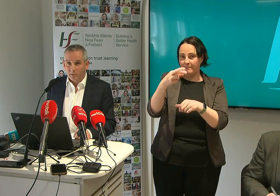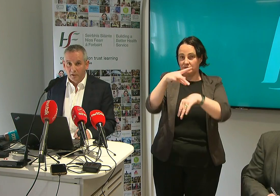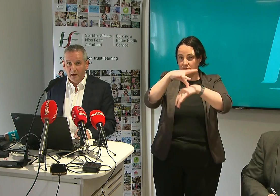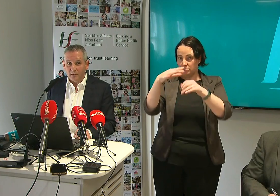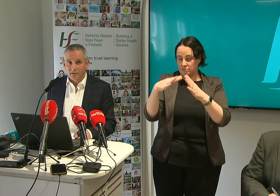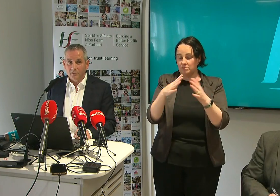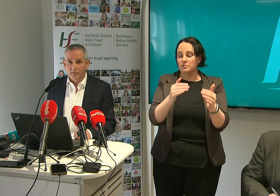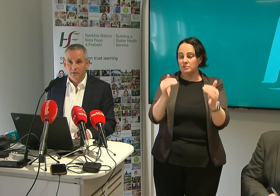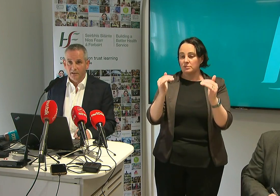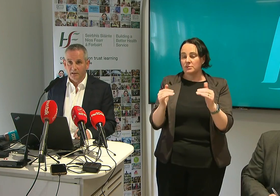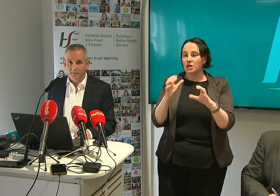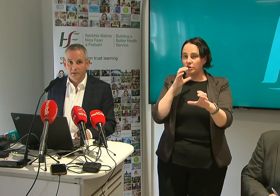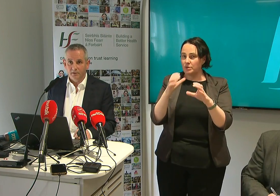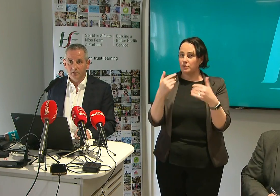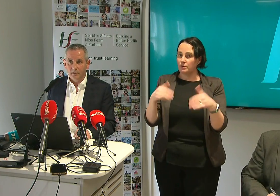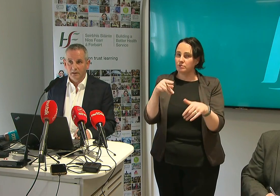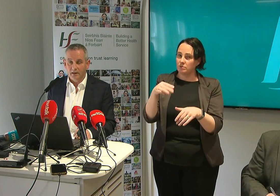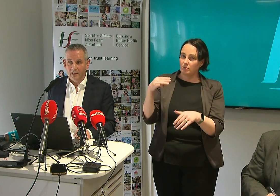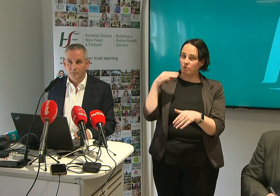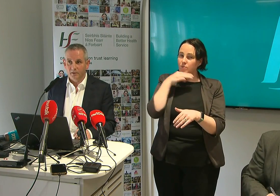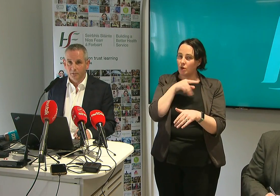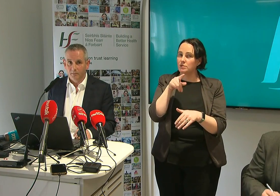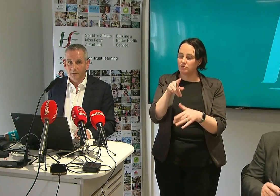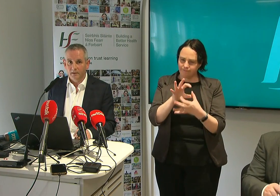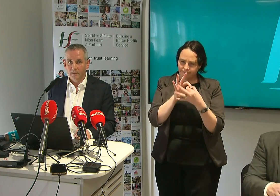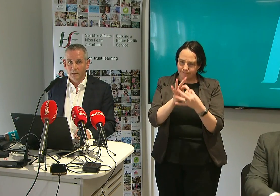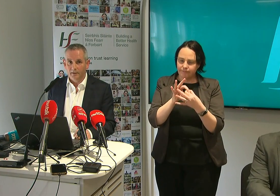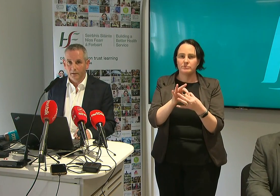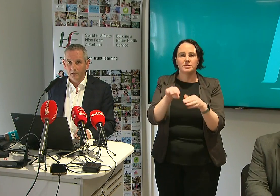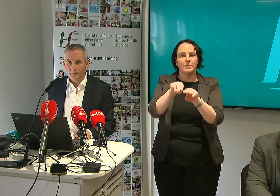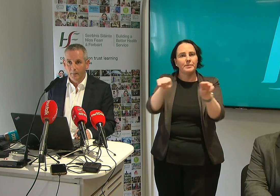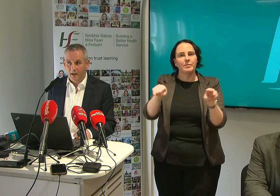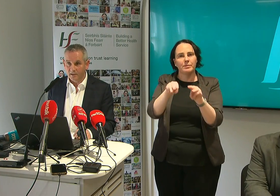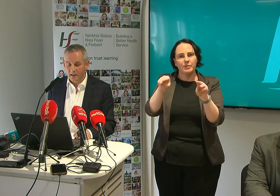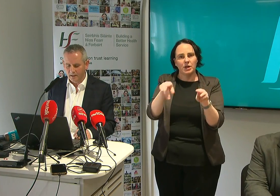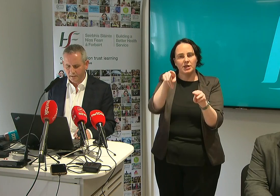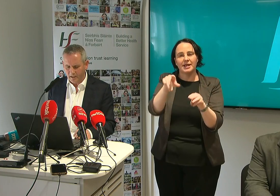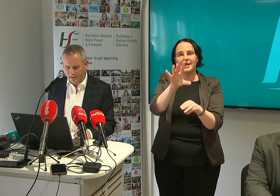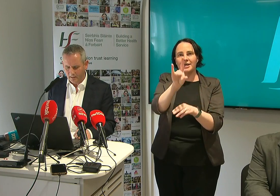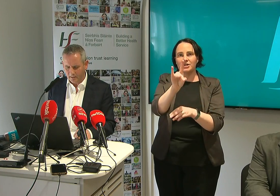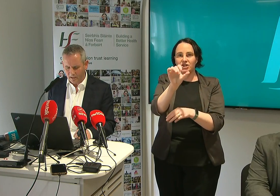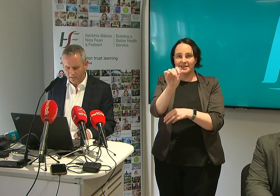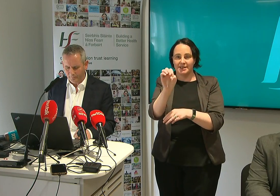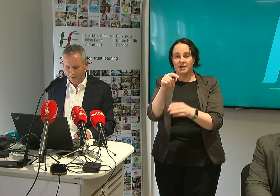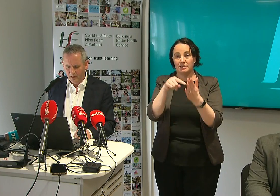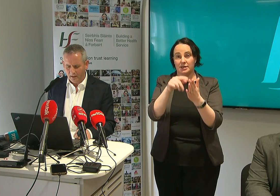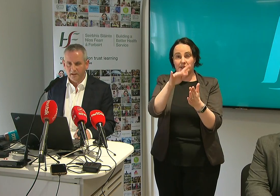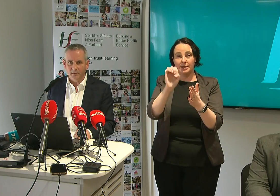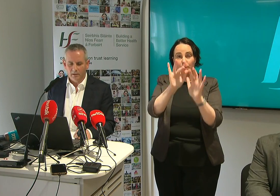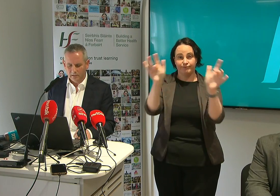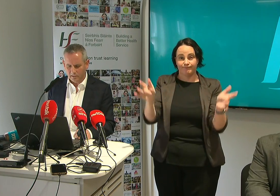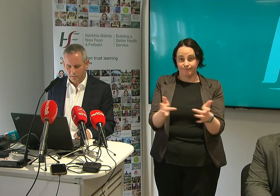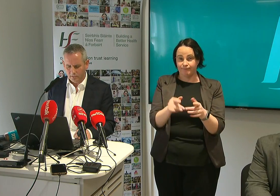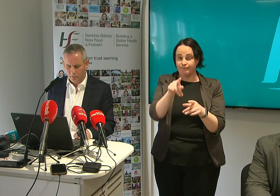Just on our communications, very significant engagement with the public on our hse.ie site and